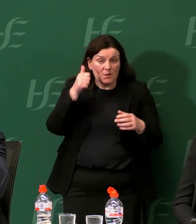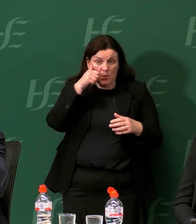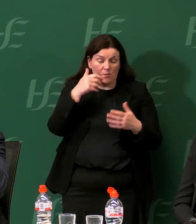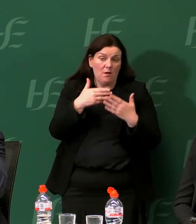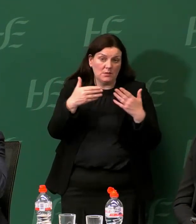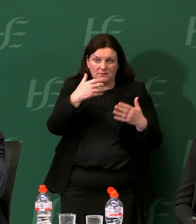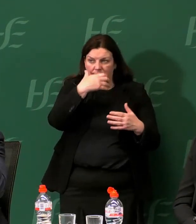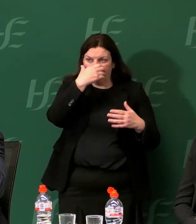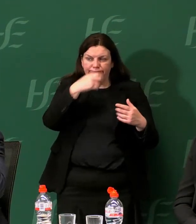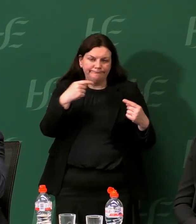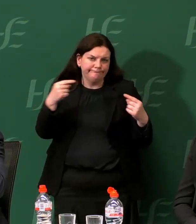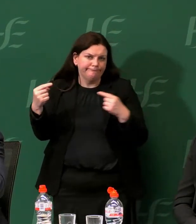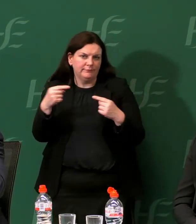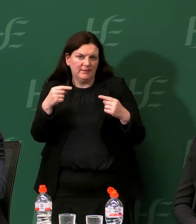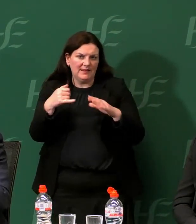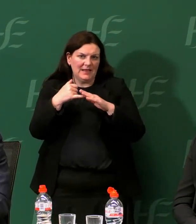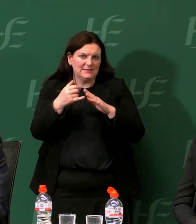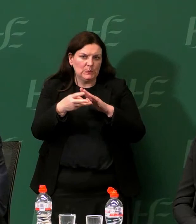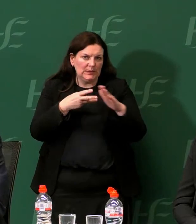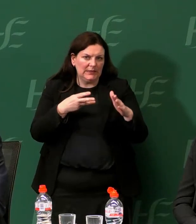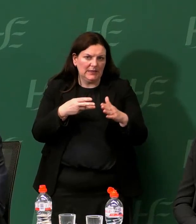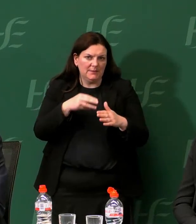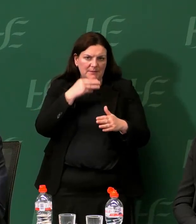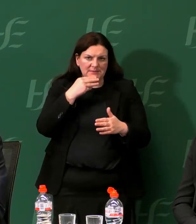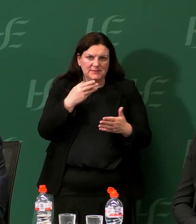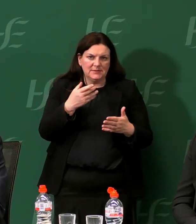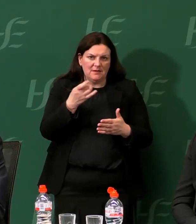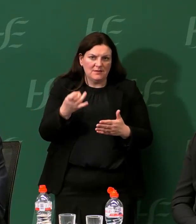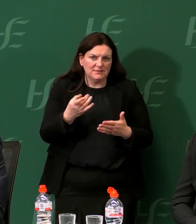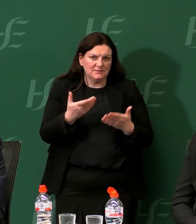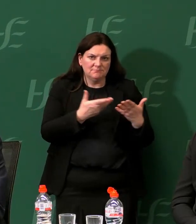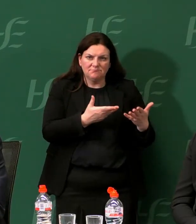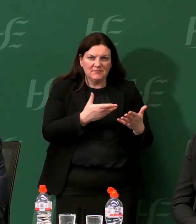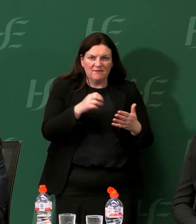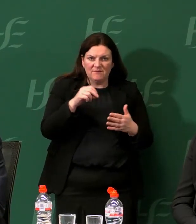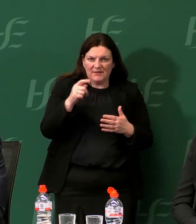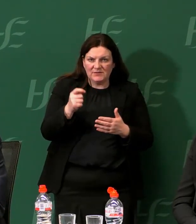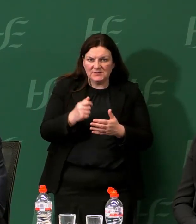week or so, and colleagues in NEFIT were asked about it yesterday.